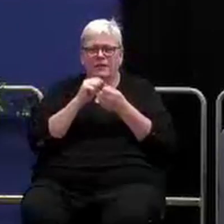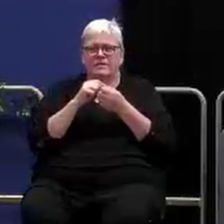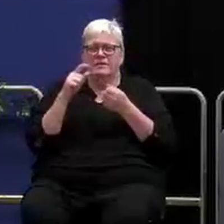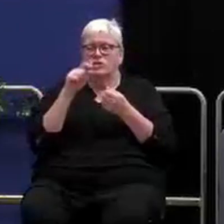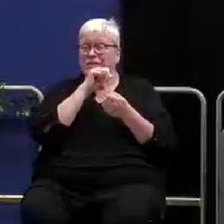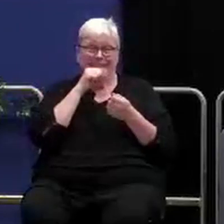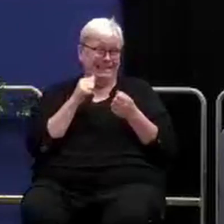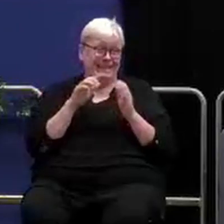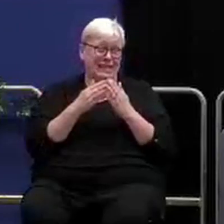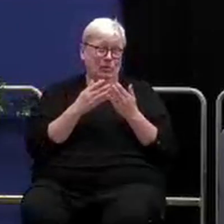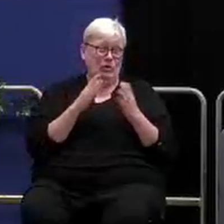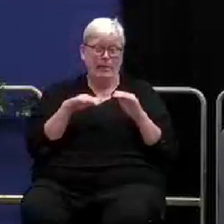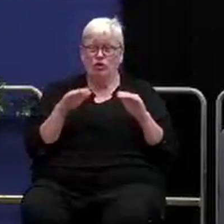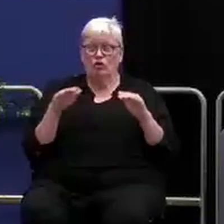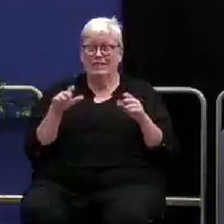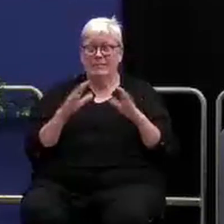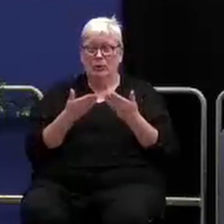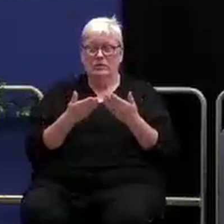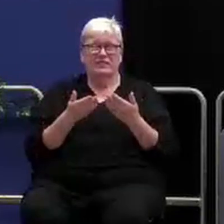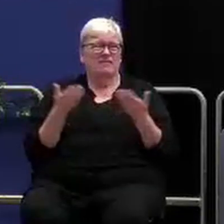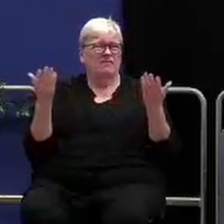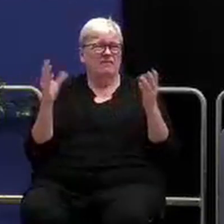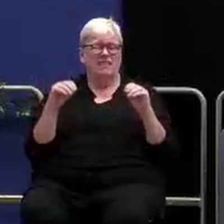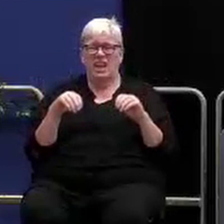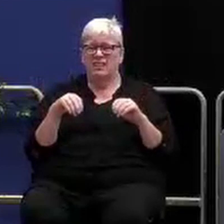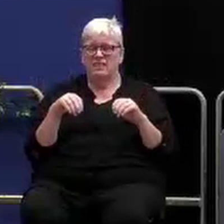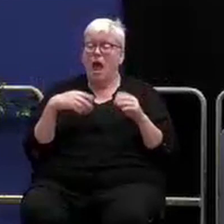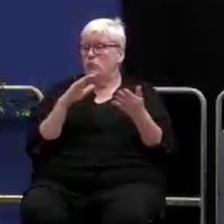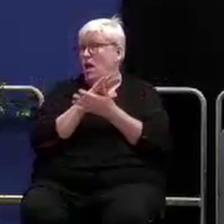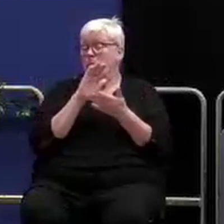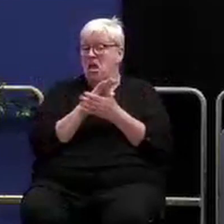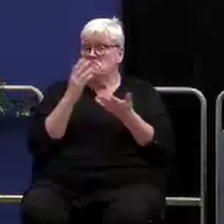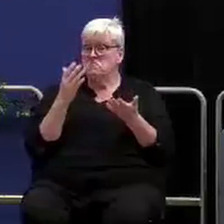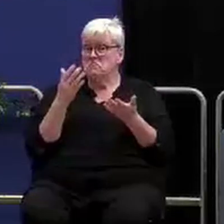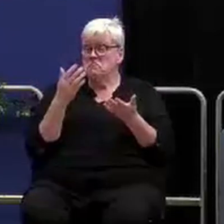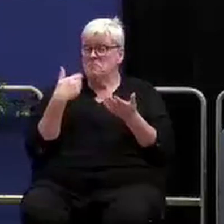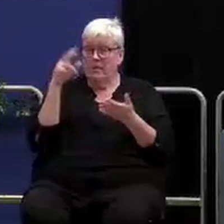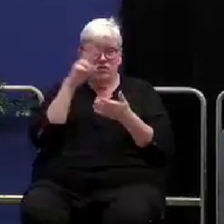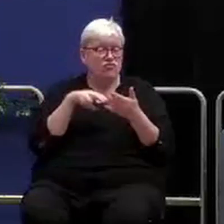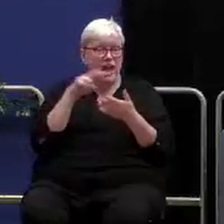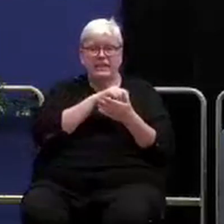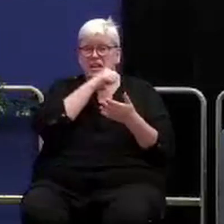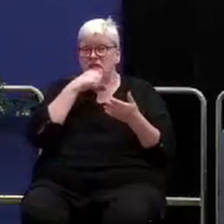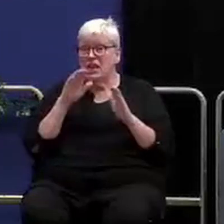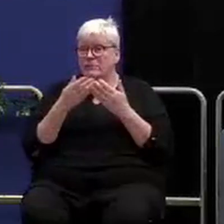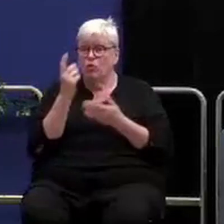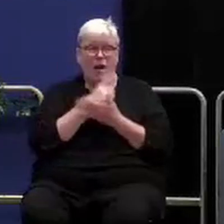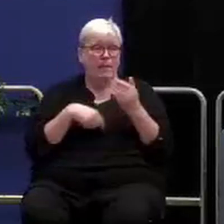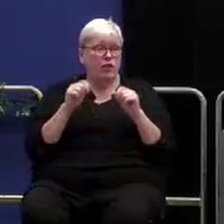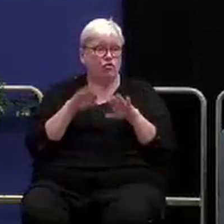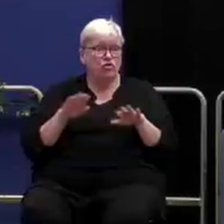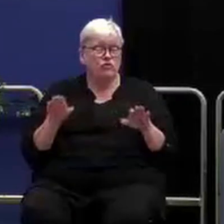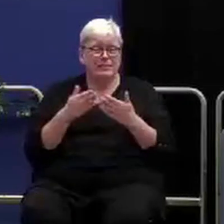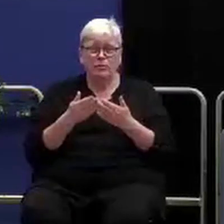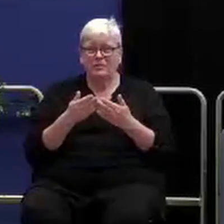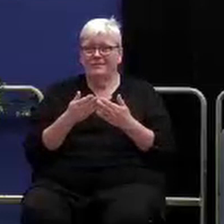nice book about children's books. And that was our conversation. And I was really happy that they had read a nice book about children's books, which isn't quite